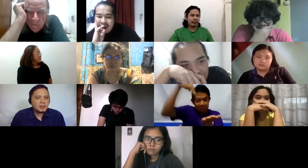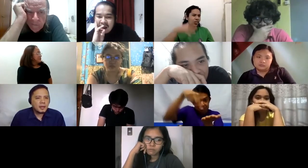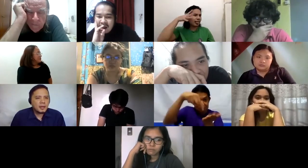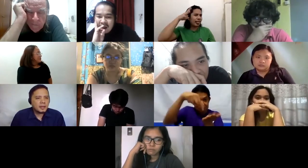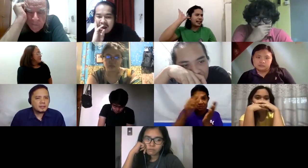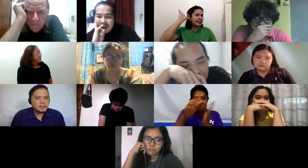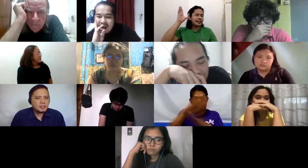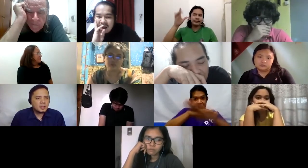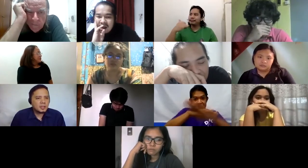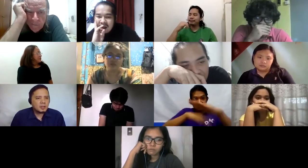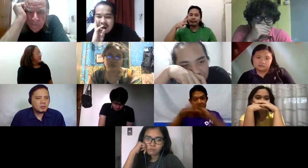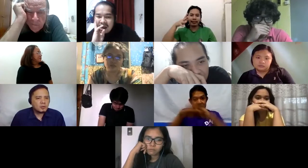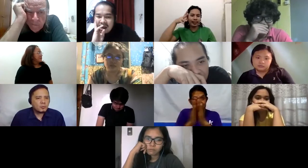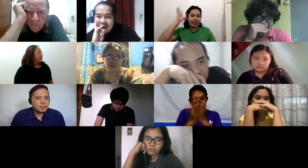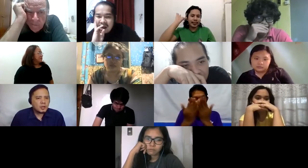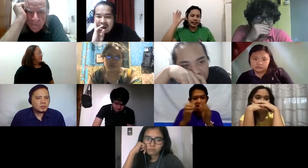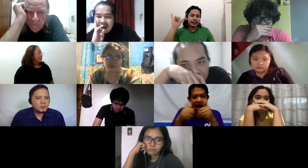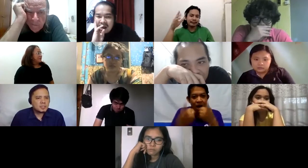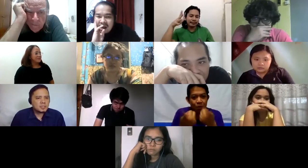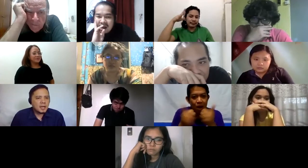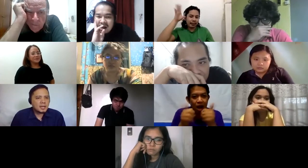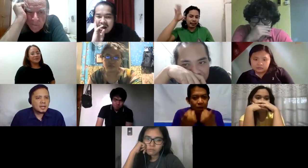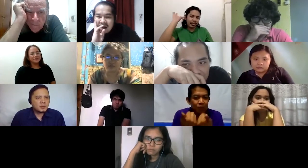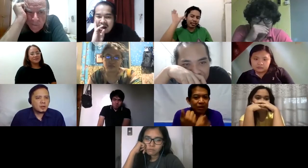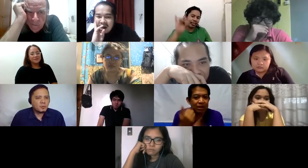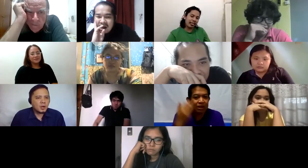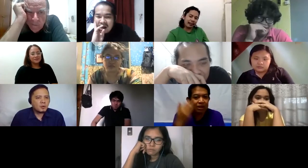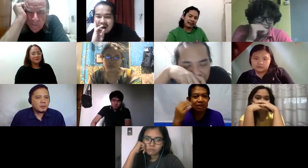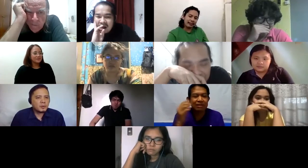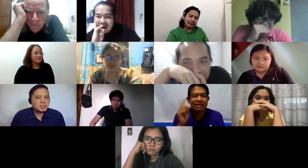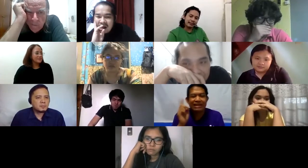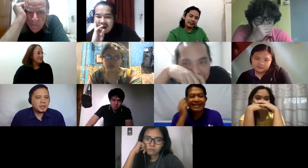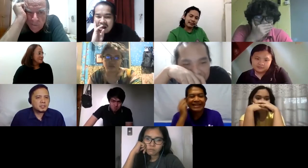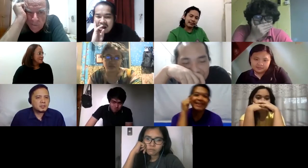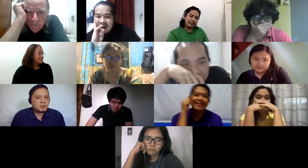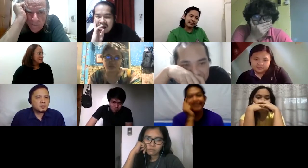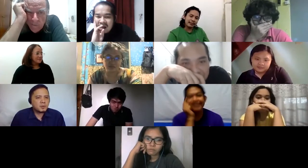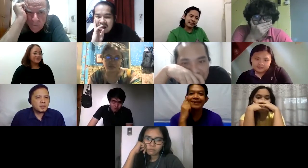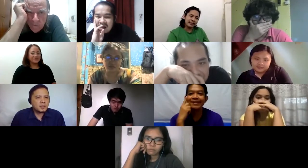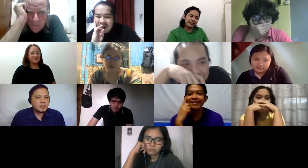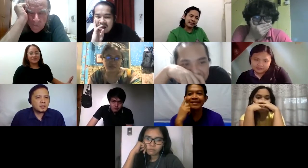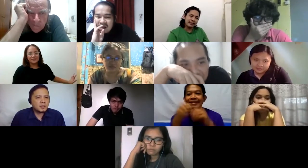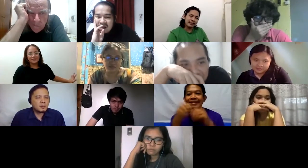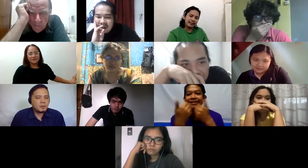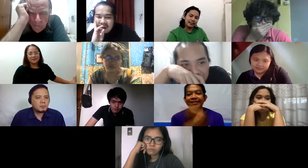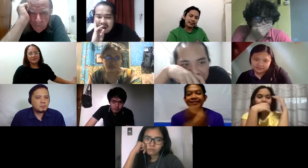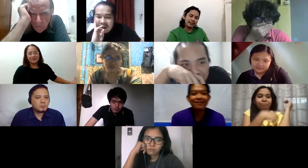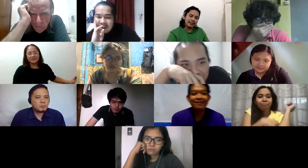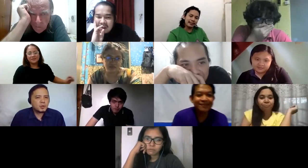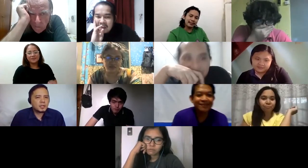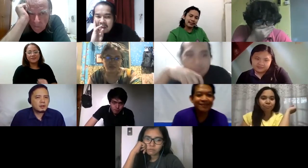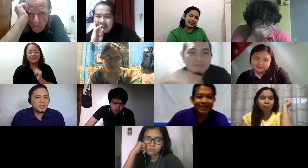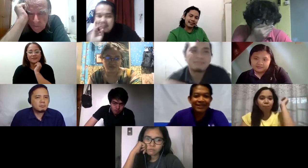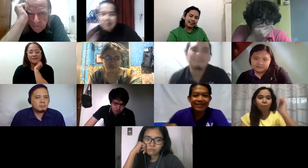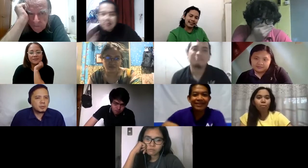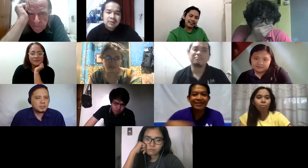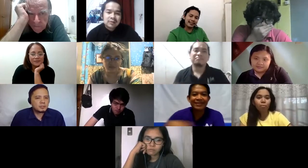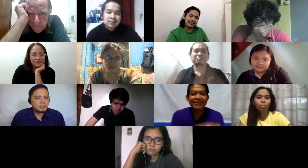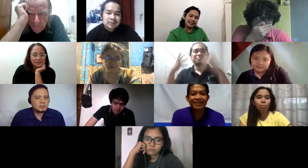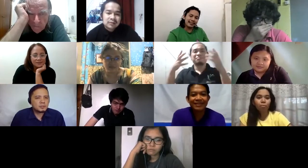And, you know, with Dr. Way's class, we always make sure that we put in our input. So